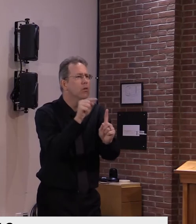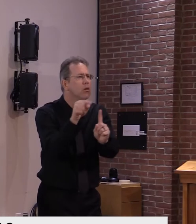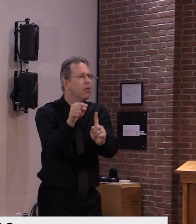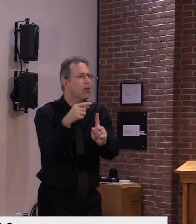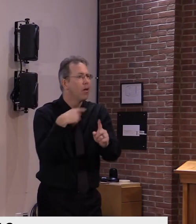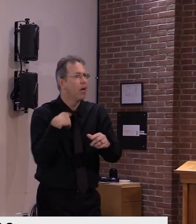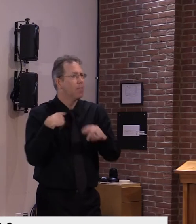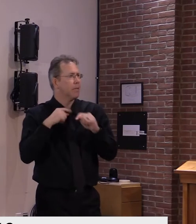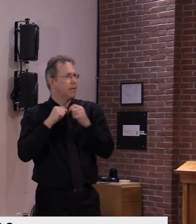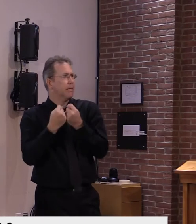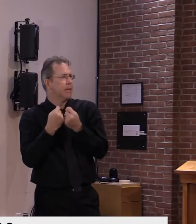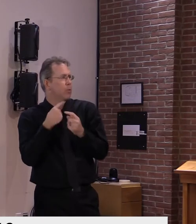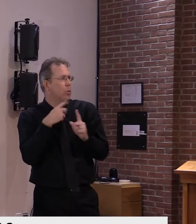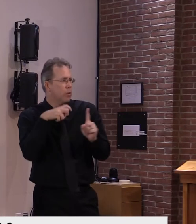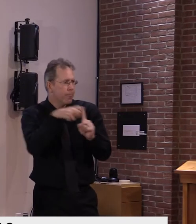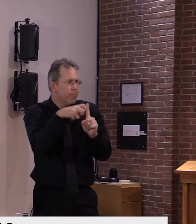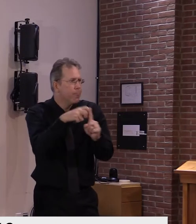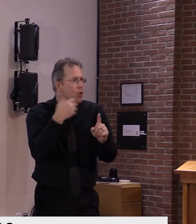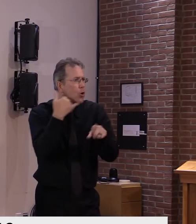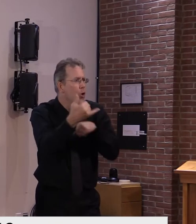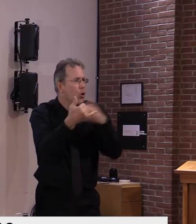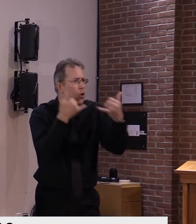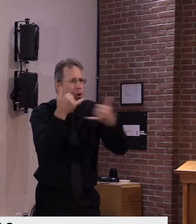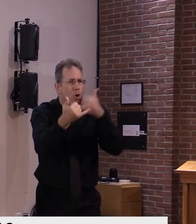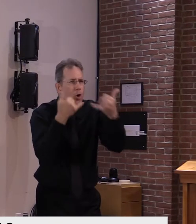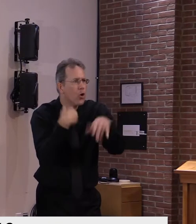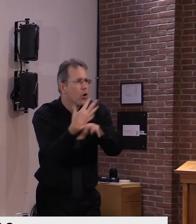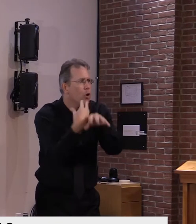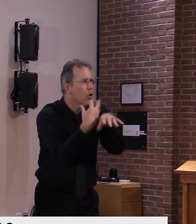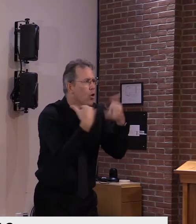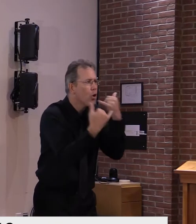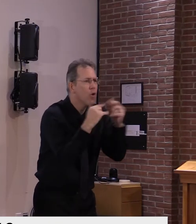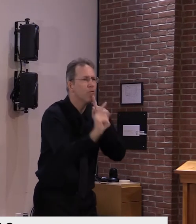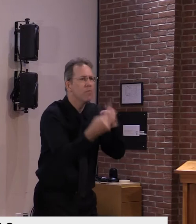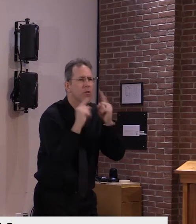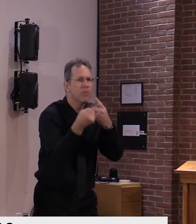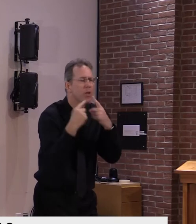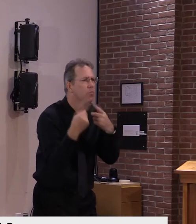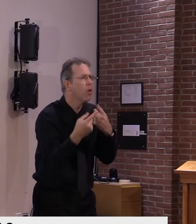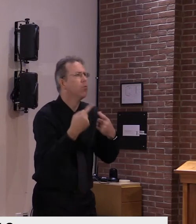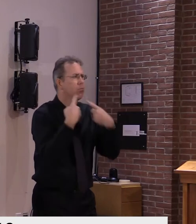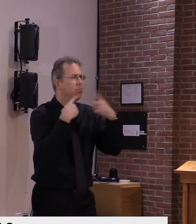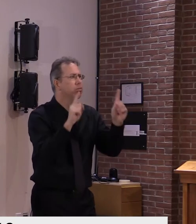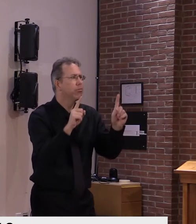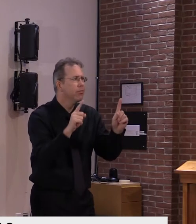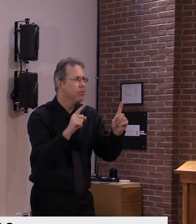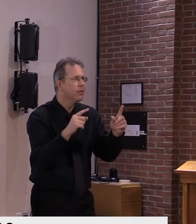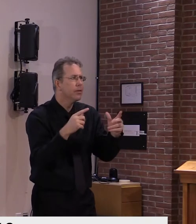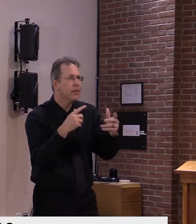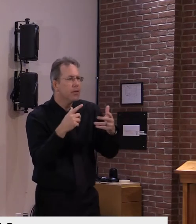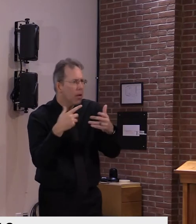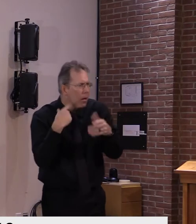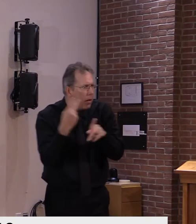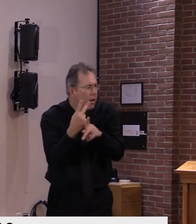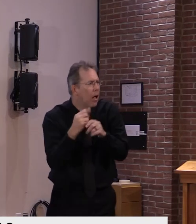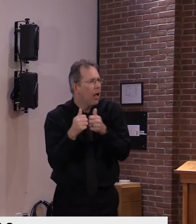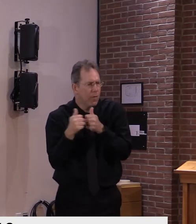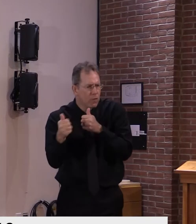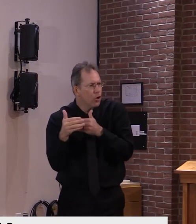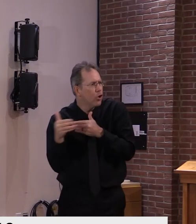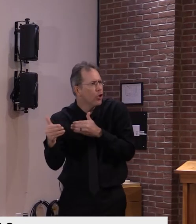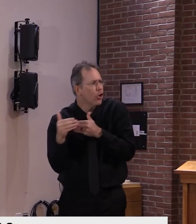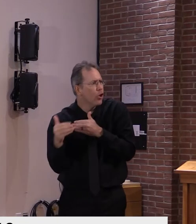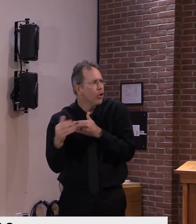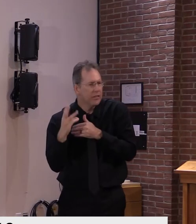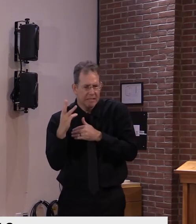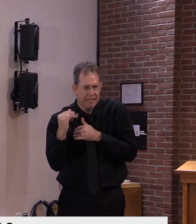contact with someone instead of just the straightforward 15-minute rule, 6 foot, was a game changer for the country in